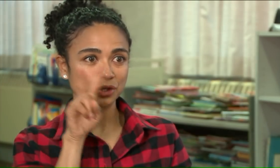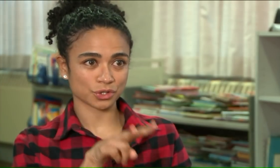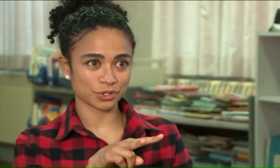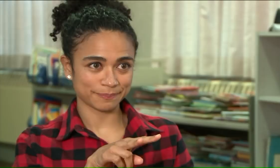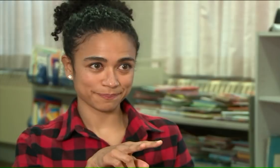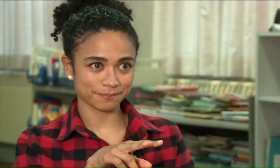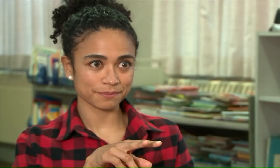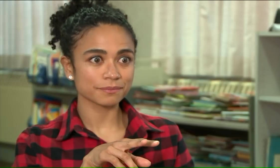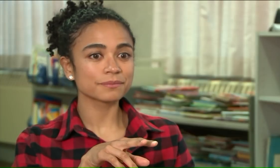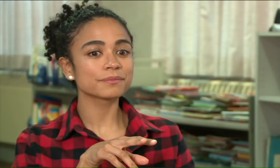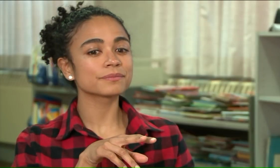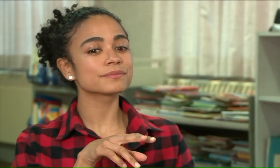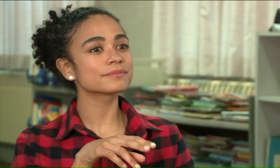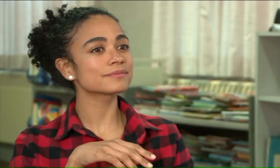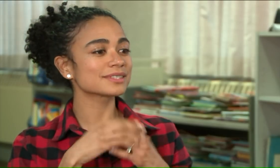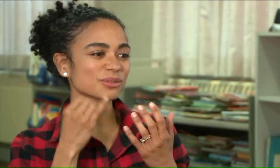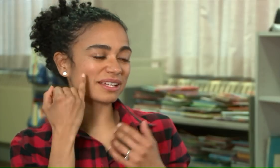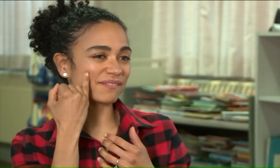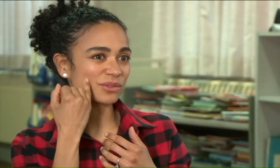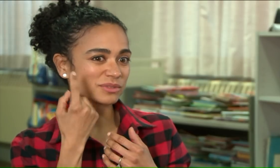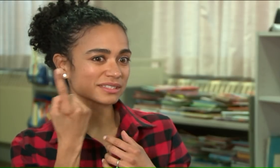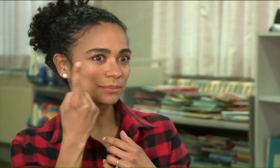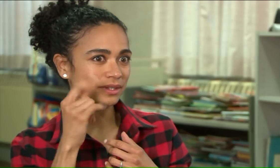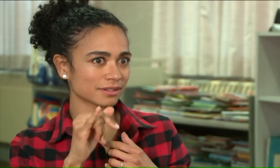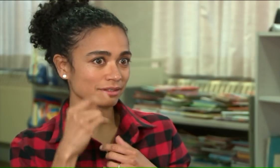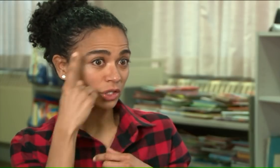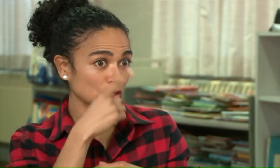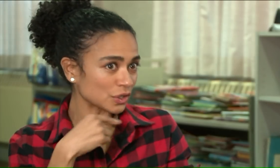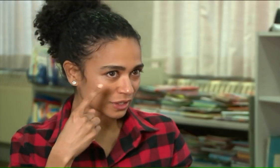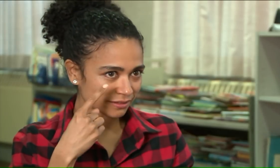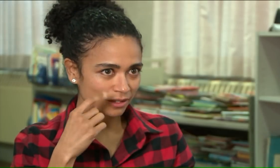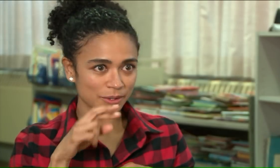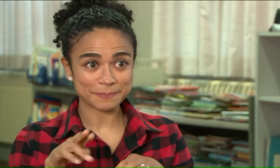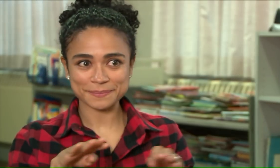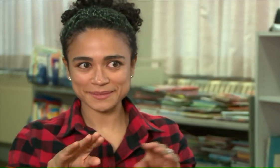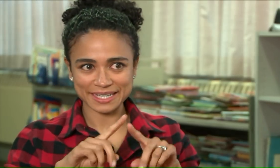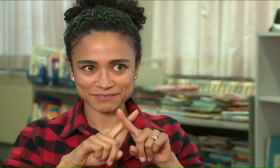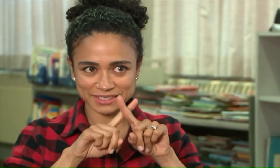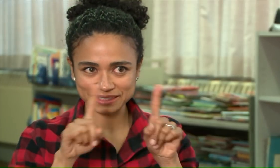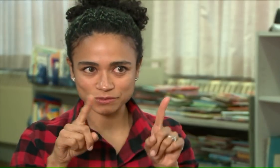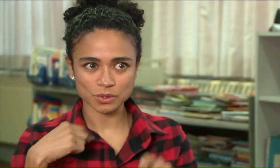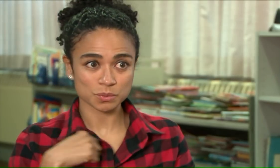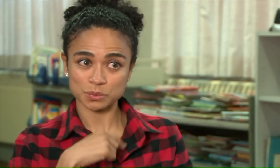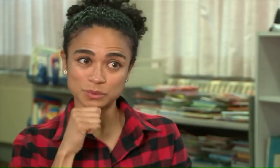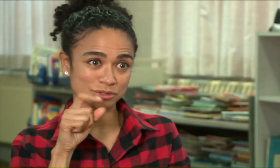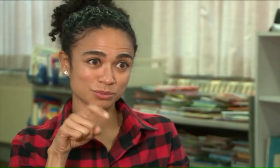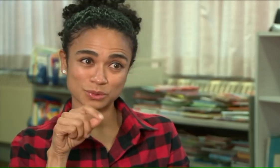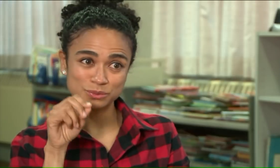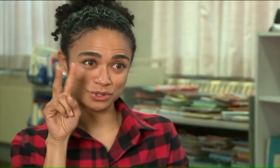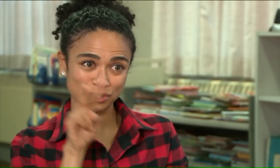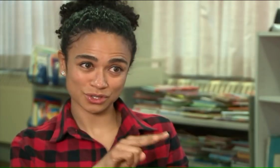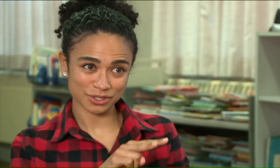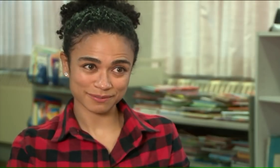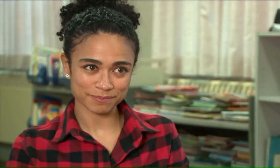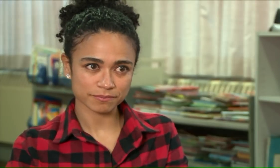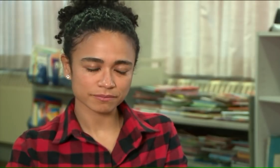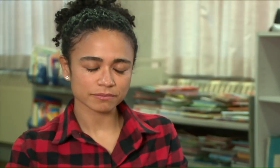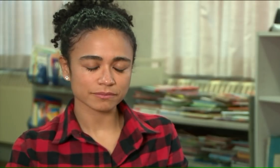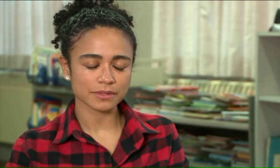up with parents telling us that it's not polite to look, right? So if someone is behaving differently or they look different, we're not supposed to look.